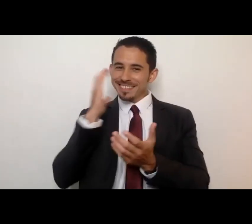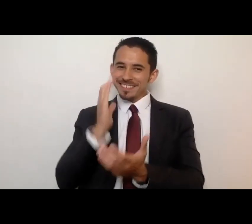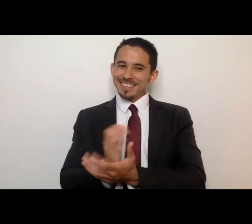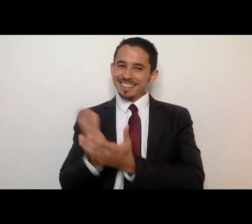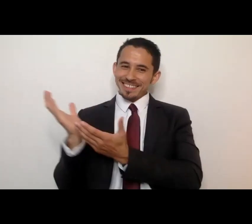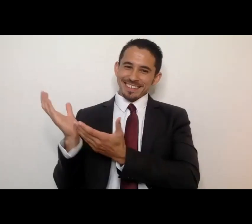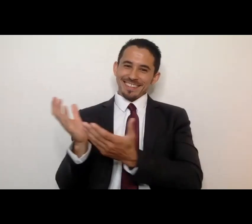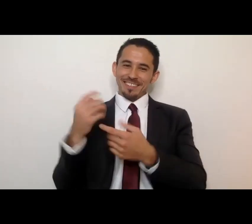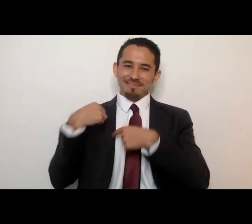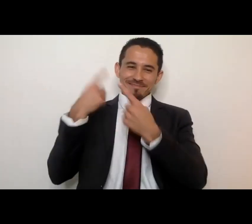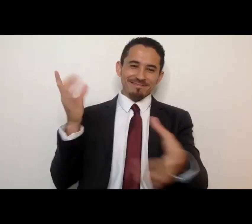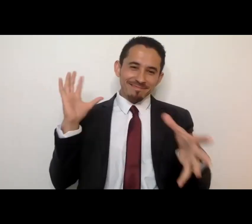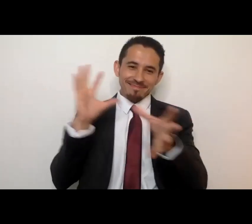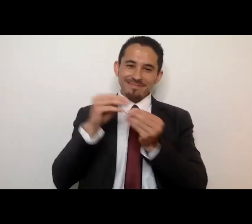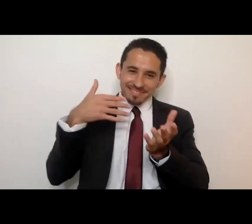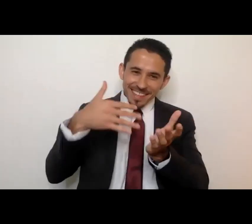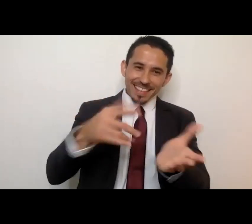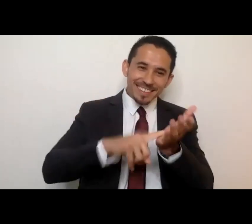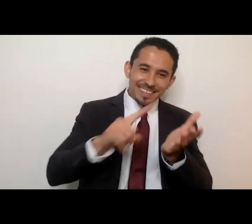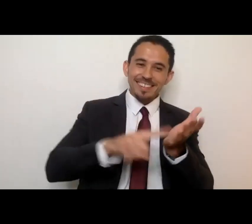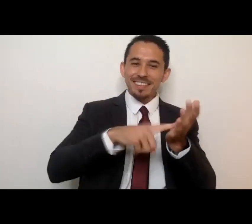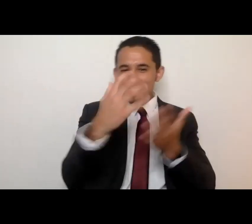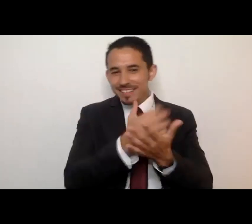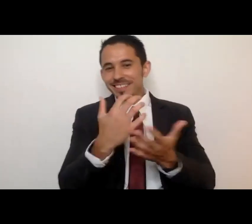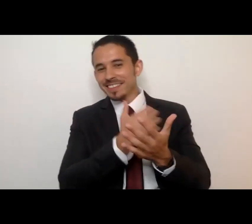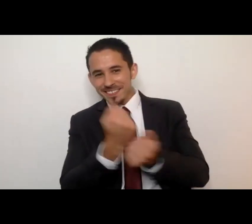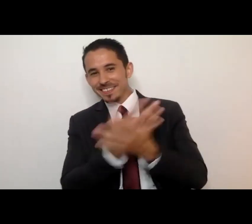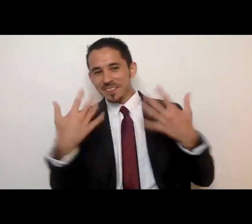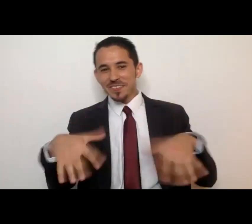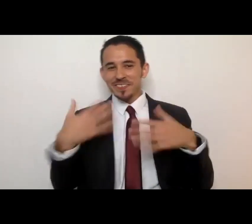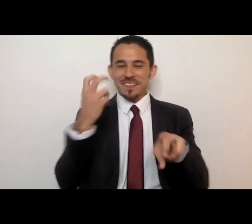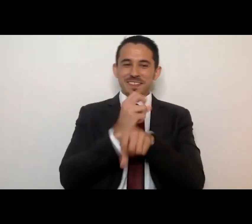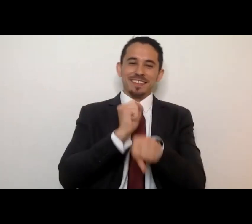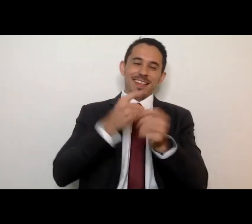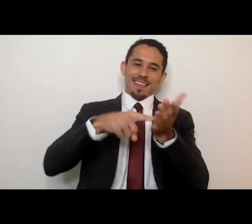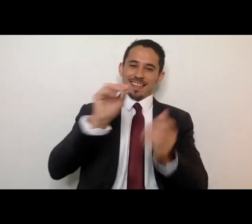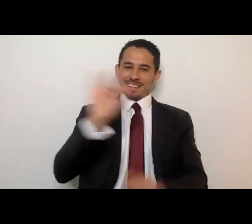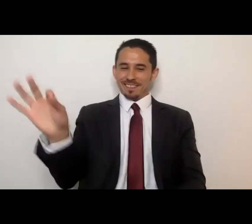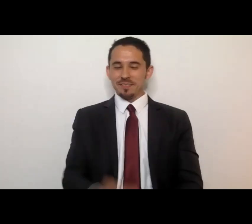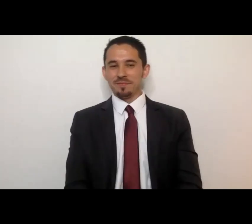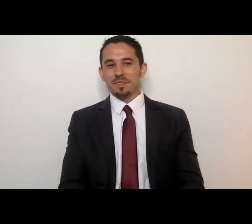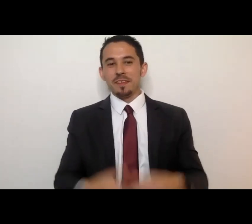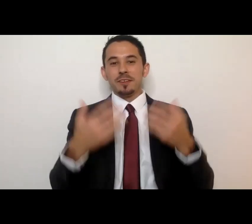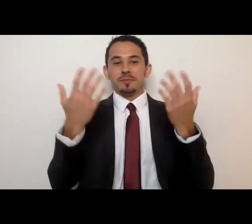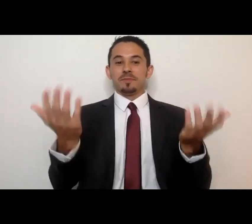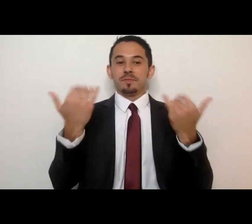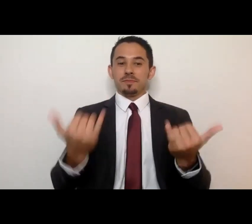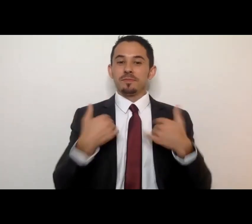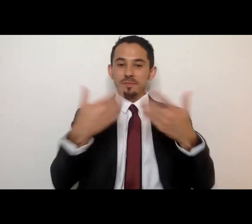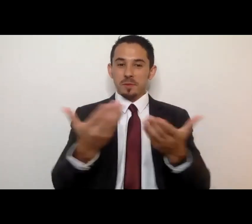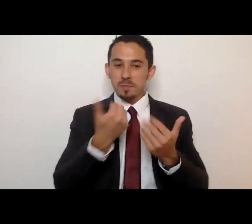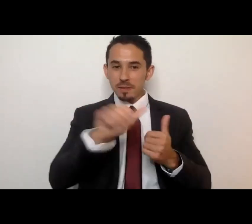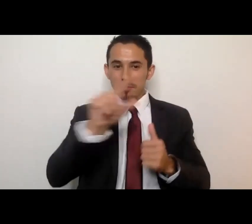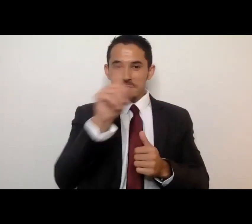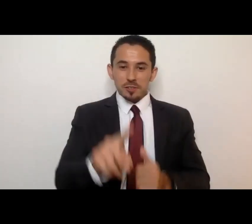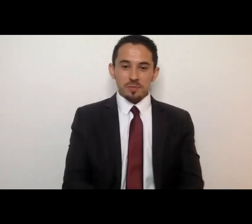for coming. Here's some beautiful pictures from my journey and my studies. It's been a lot of hard work